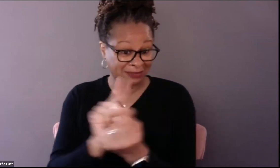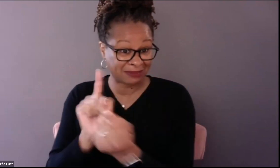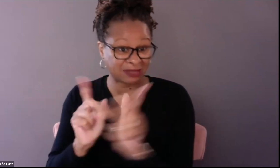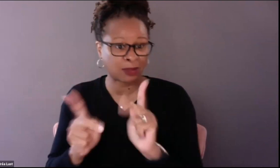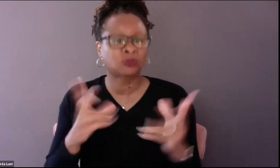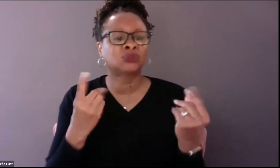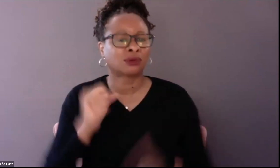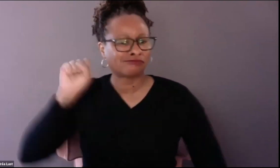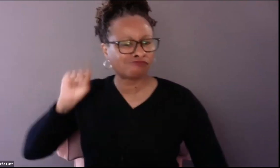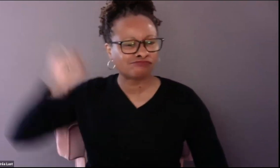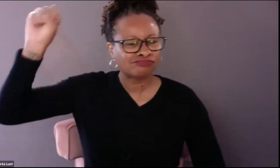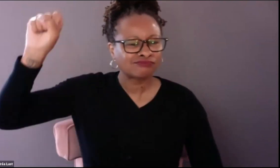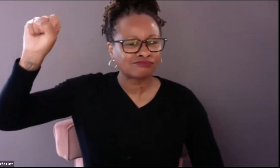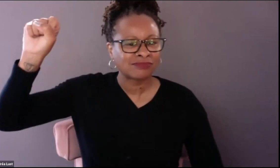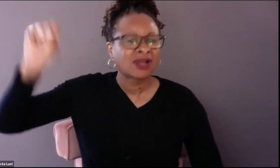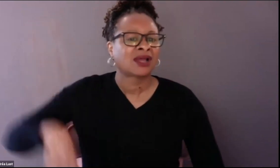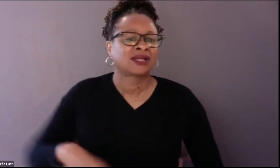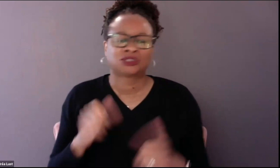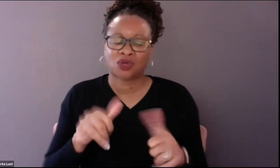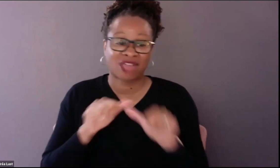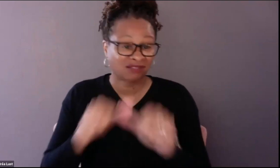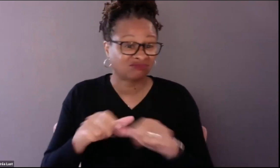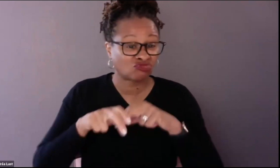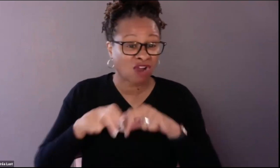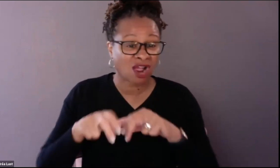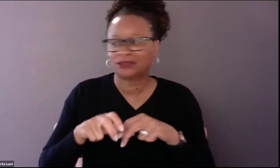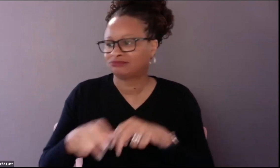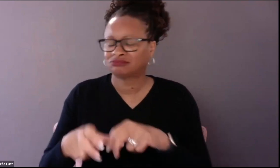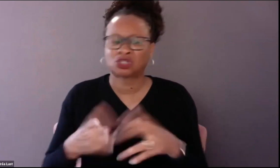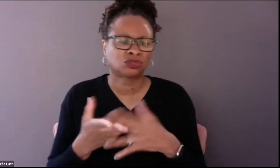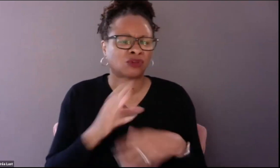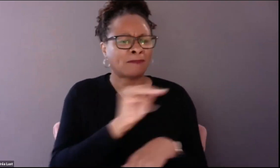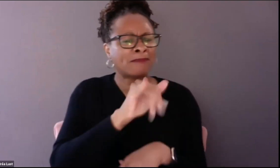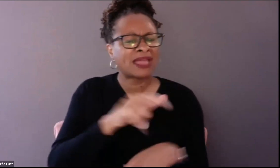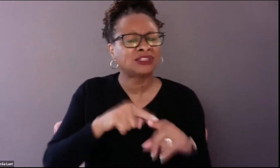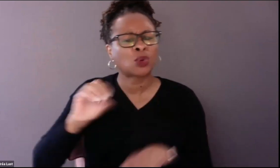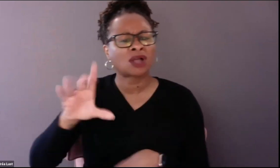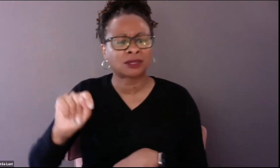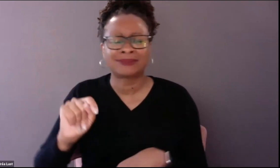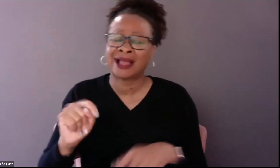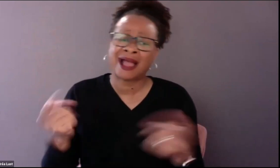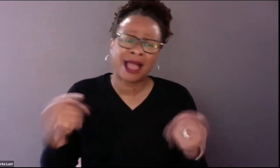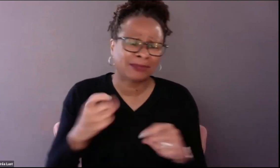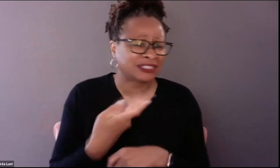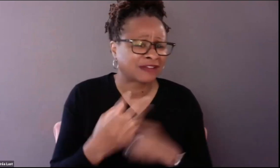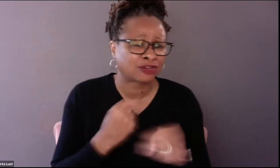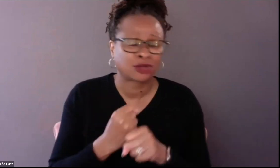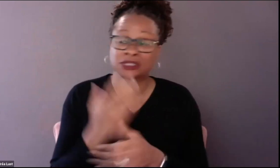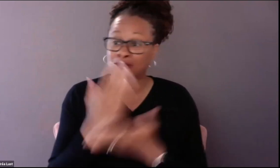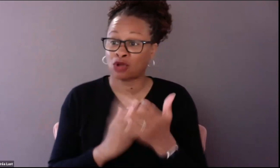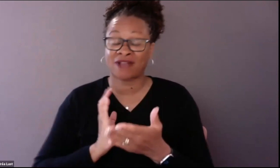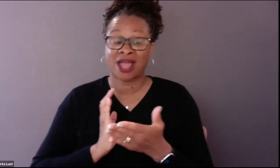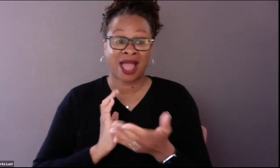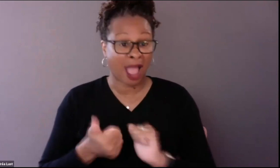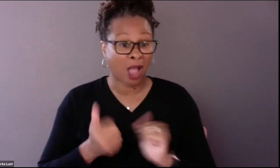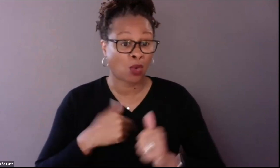it rides throughout the season from May to October. It's been going on for years. So it's become part of how we communicate here in North Lawndale. And